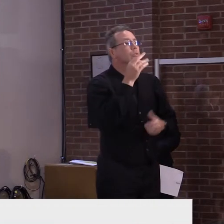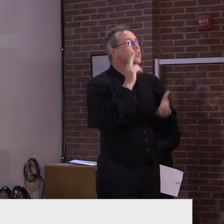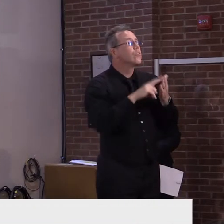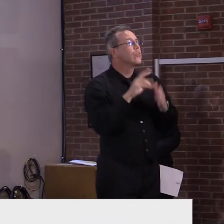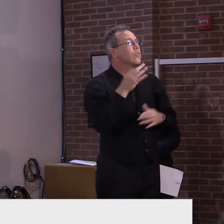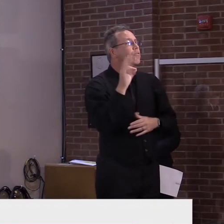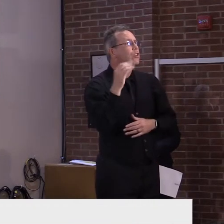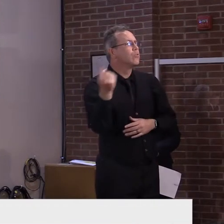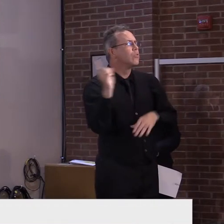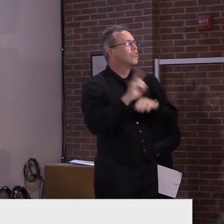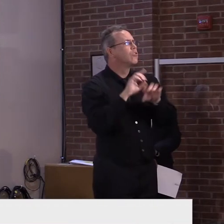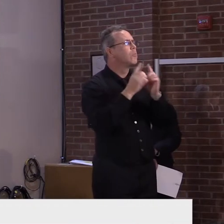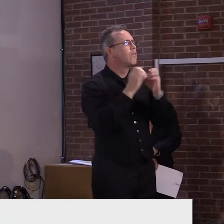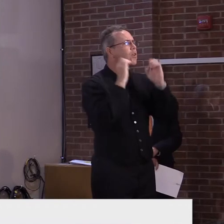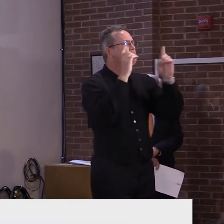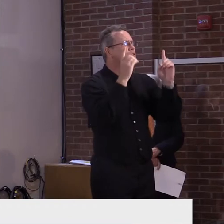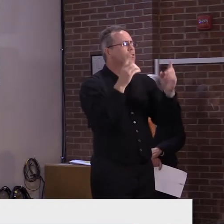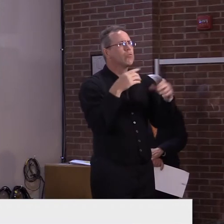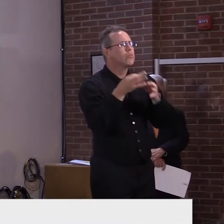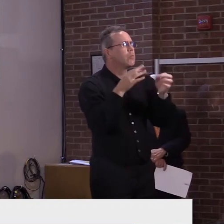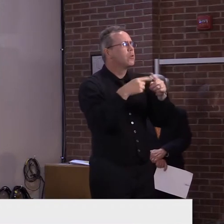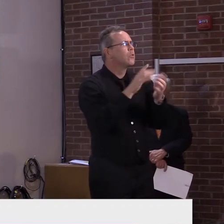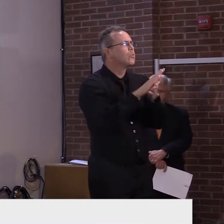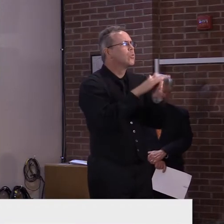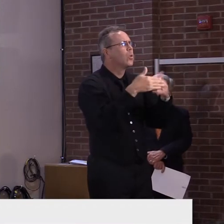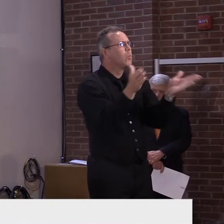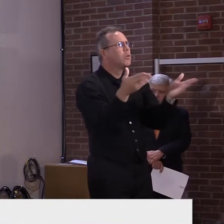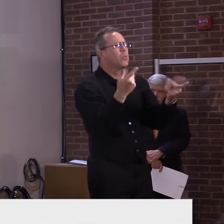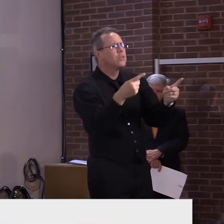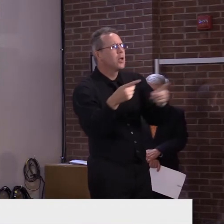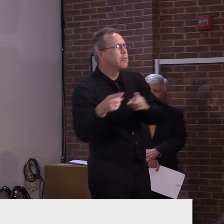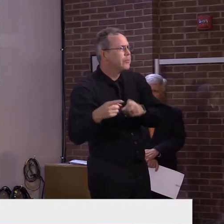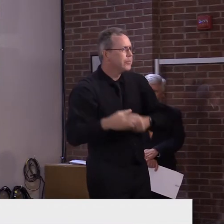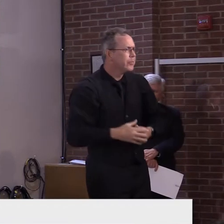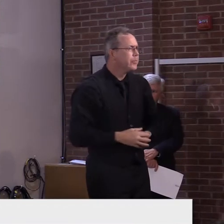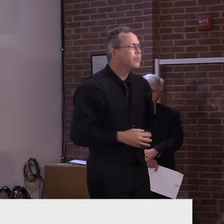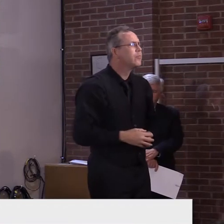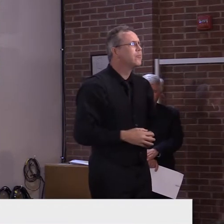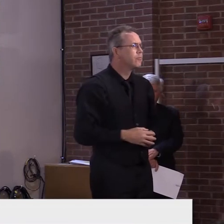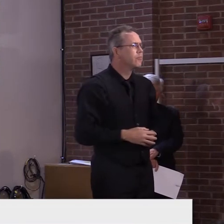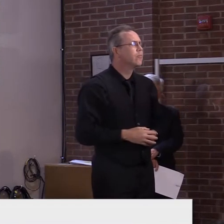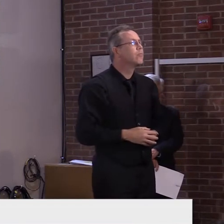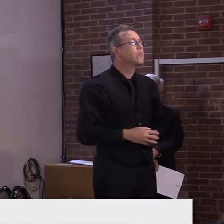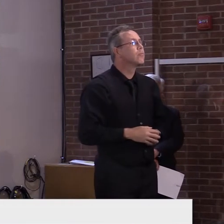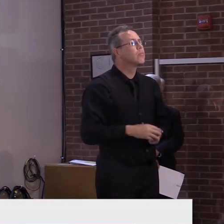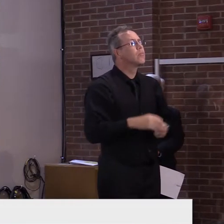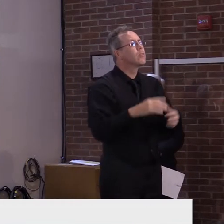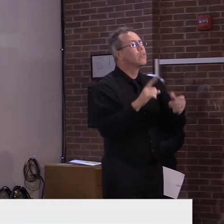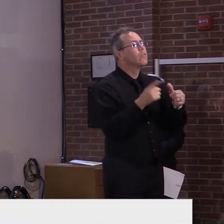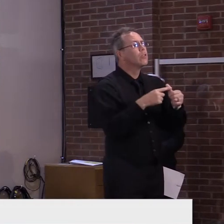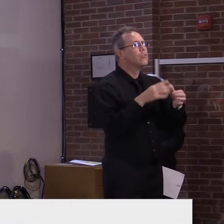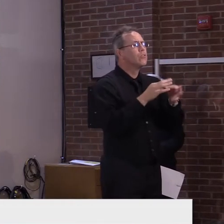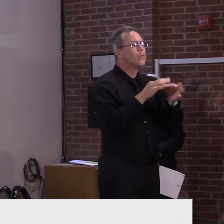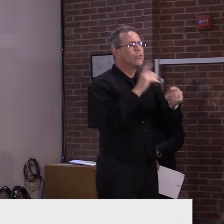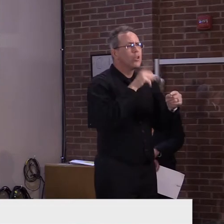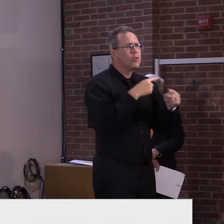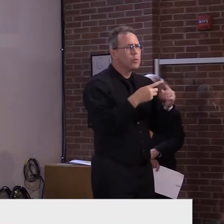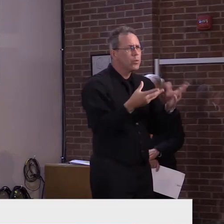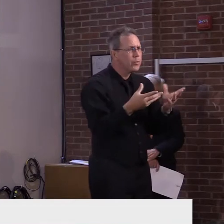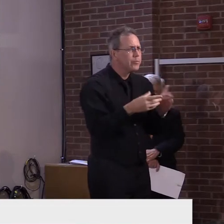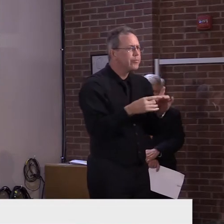underway. But I wanted to take a moment to address the contention at some school board meetings over the